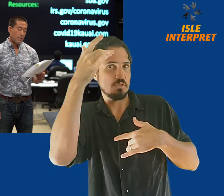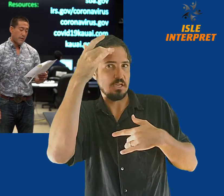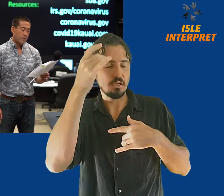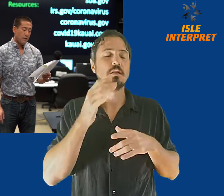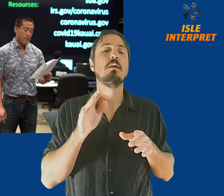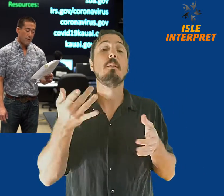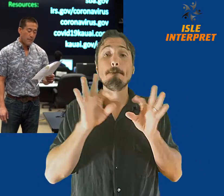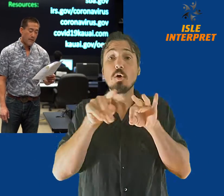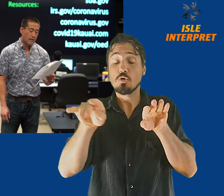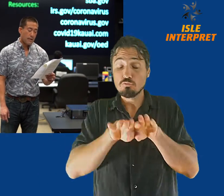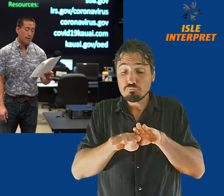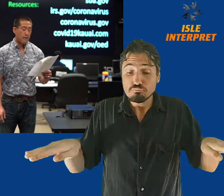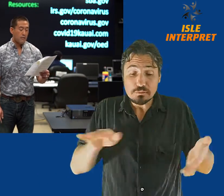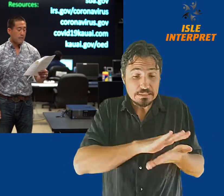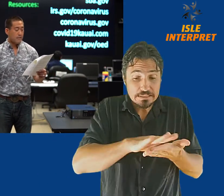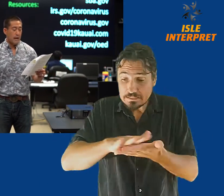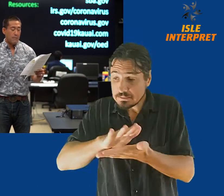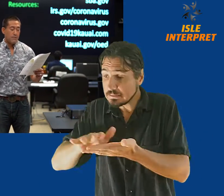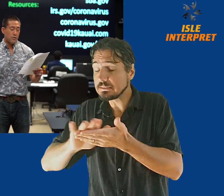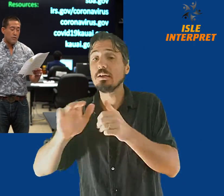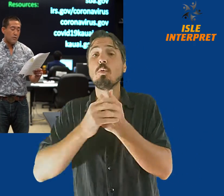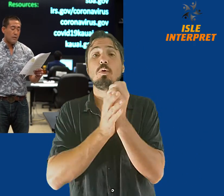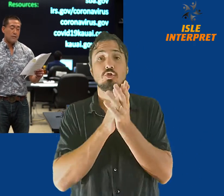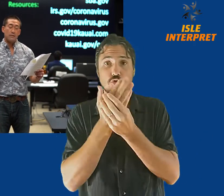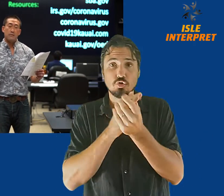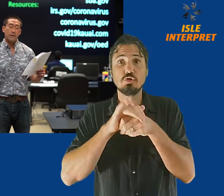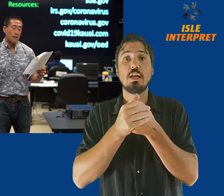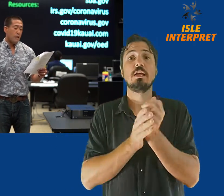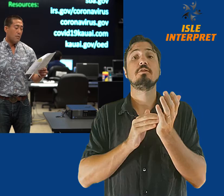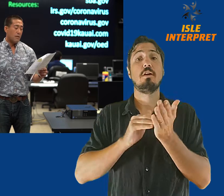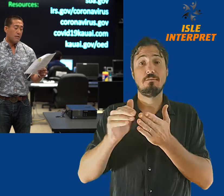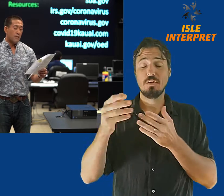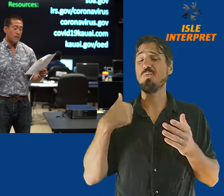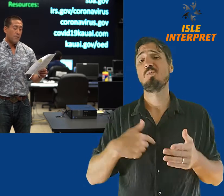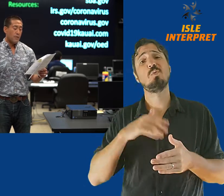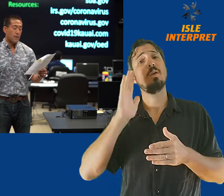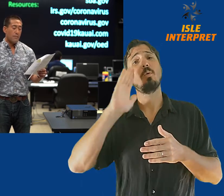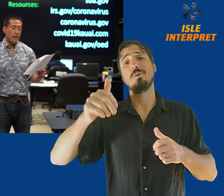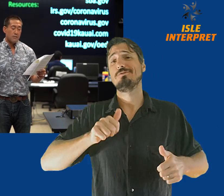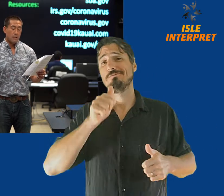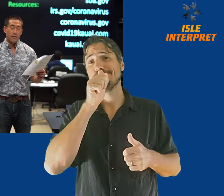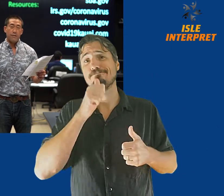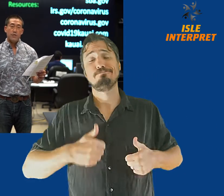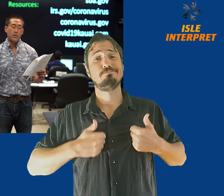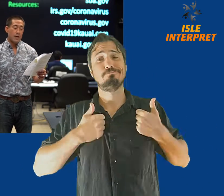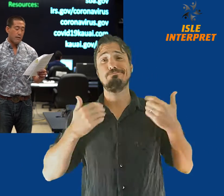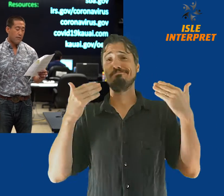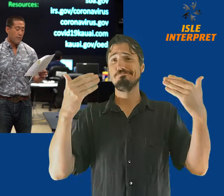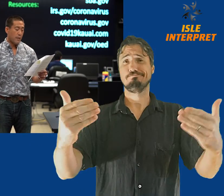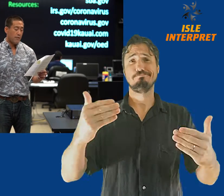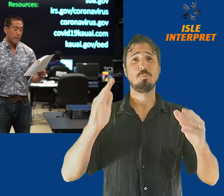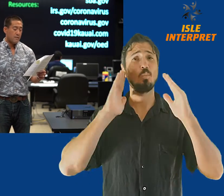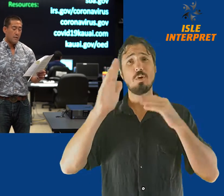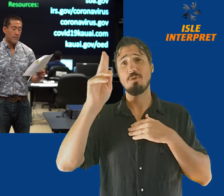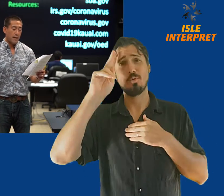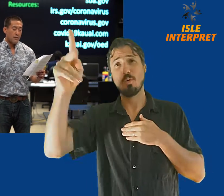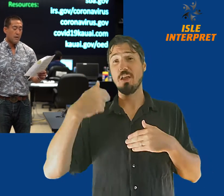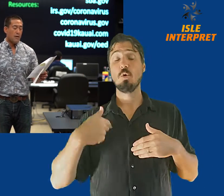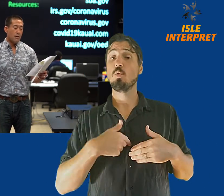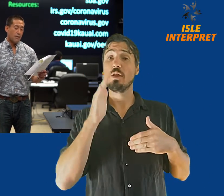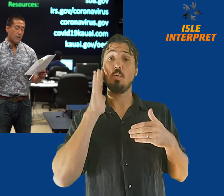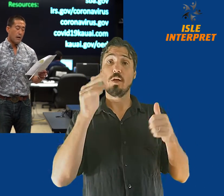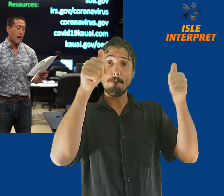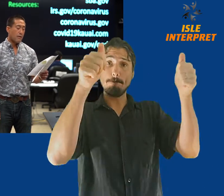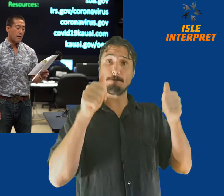through this, Kauai. Stay informed and connected during this time of social distancing. We'll continue to post updates on our official County of Kauai Facebook